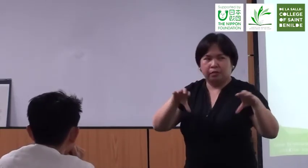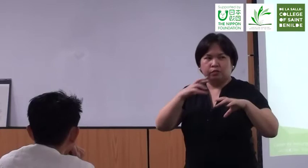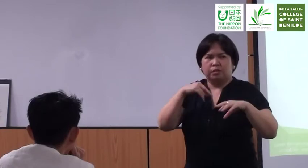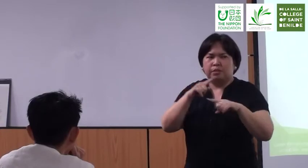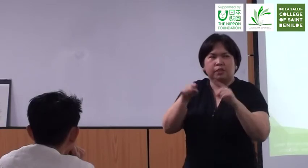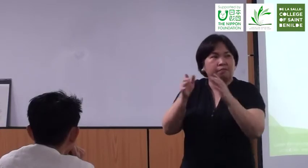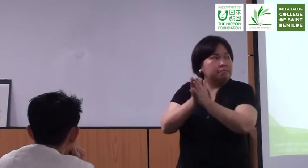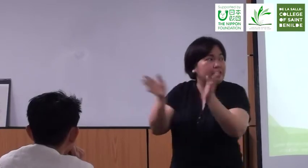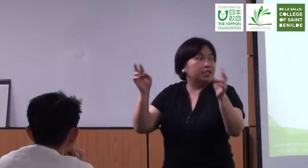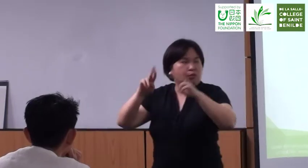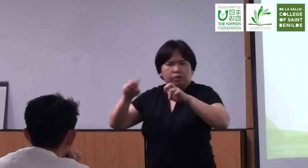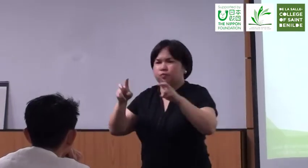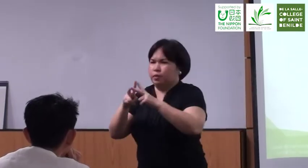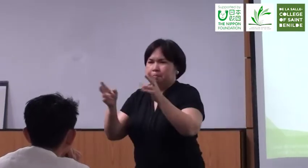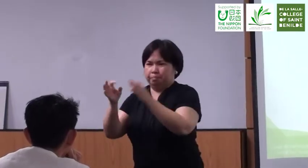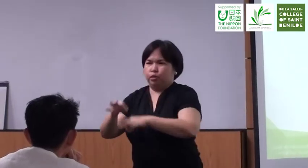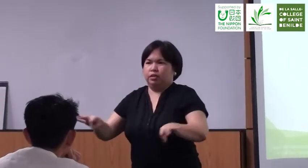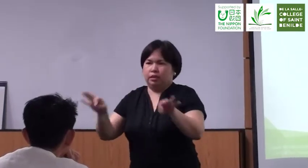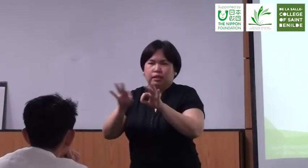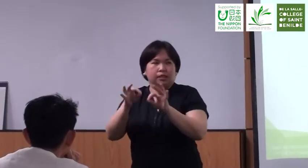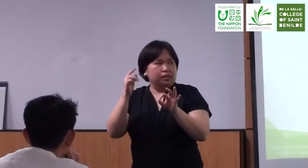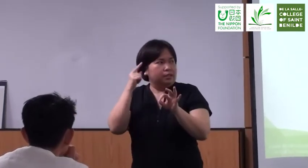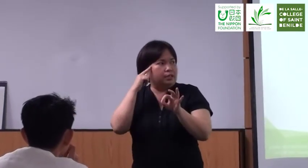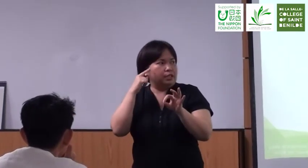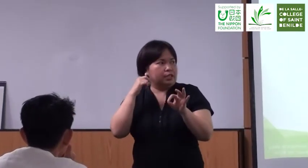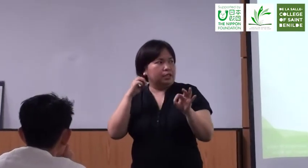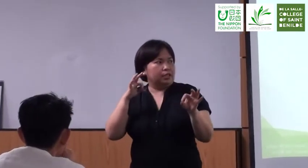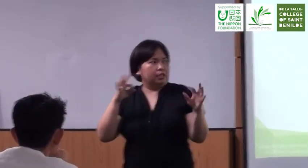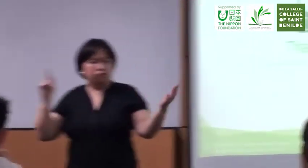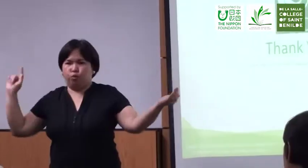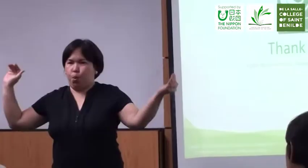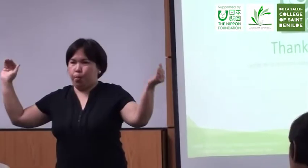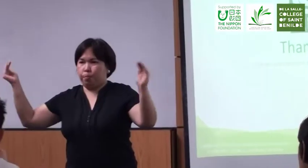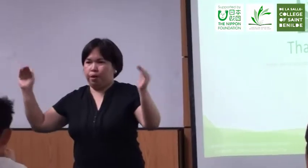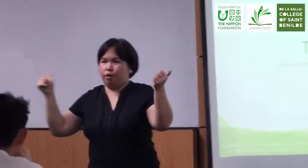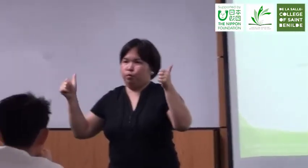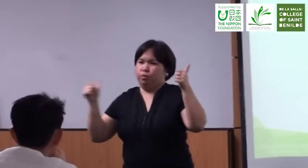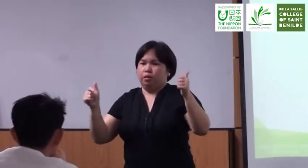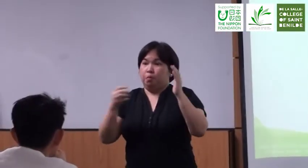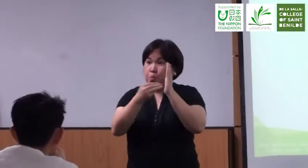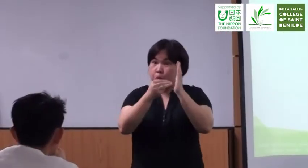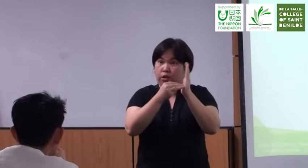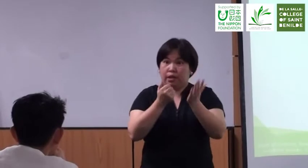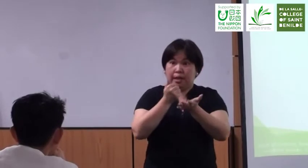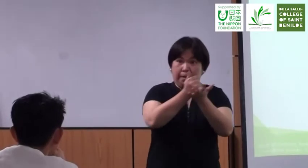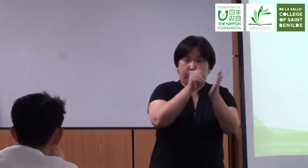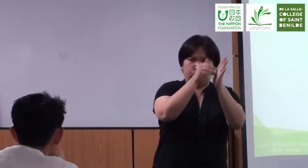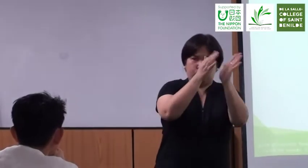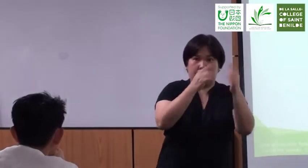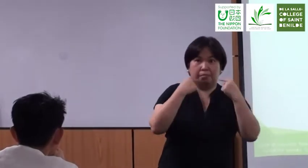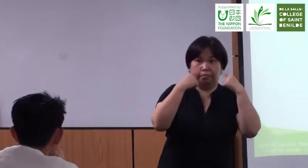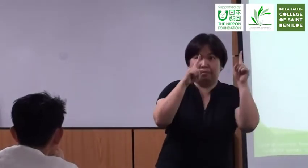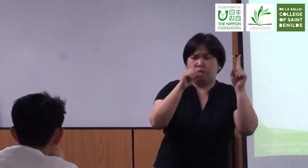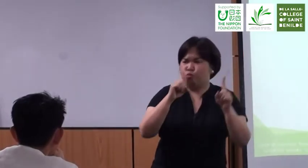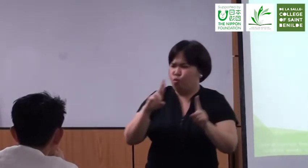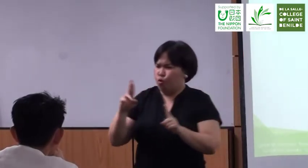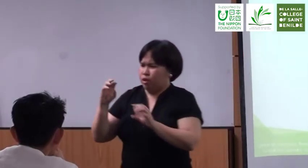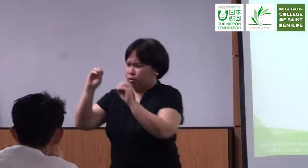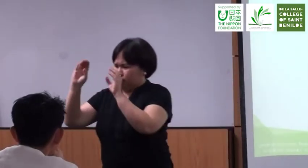bigger research, I think that's important to put the comparison. Actually, yun sana